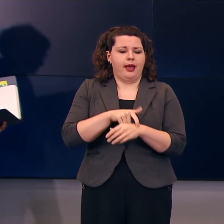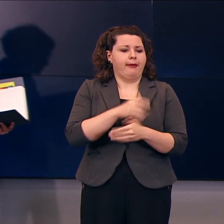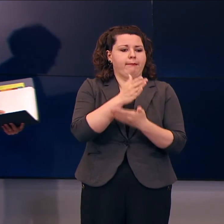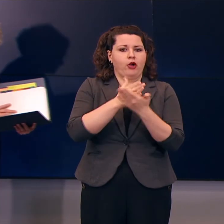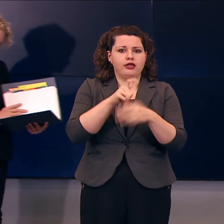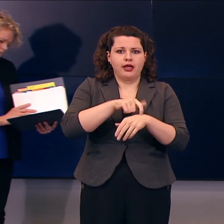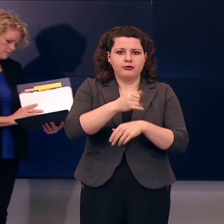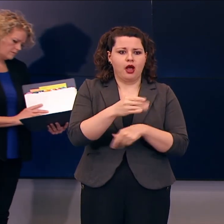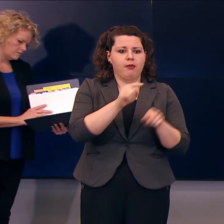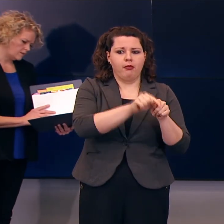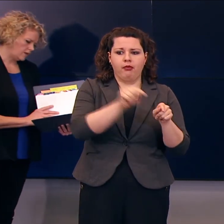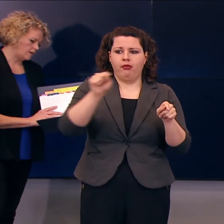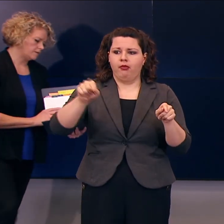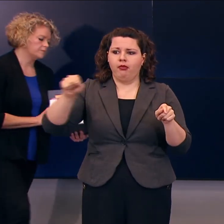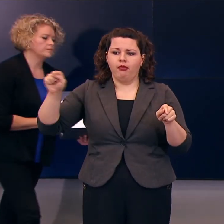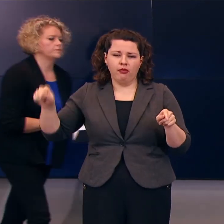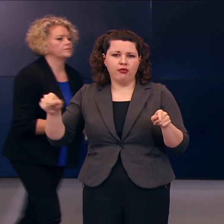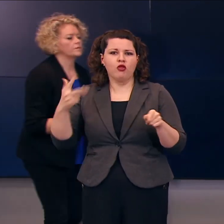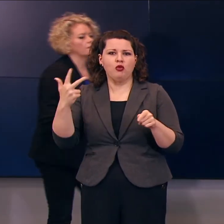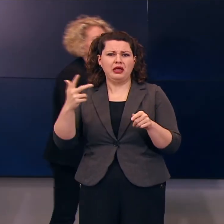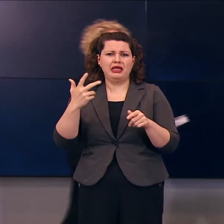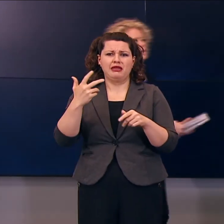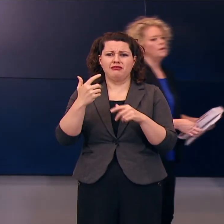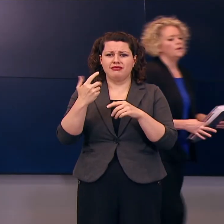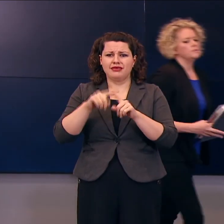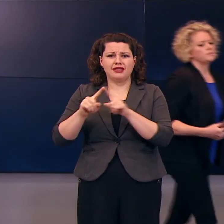what you're doing to work with long-term care? Yeah.